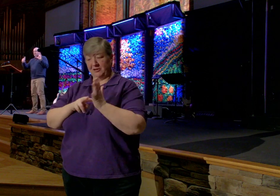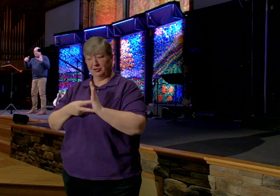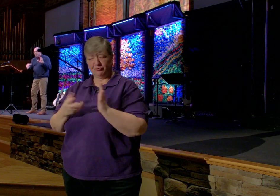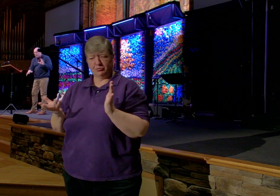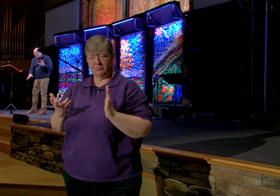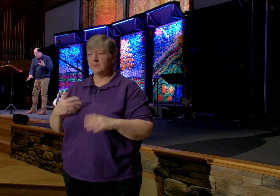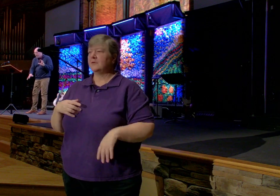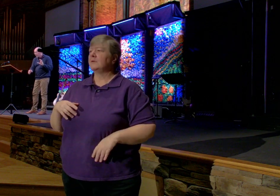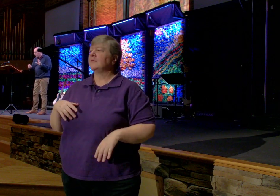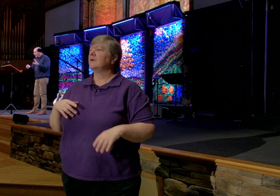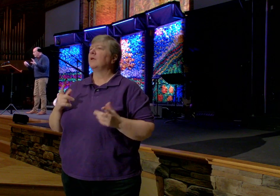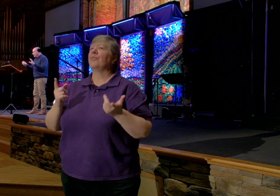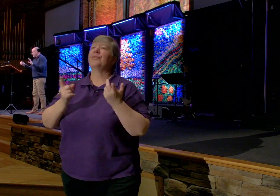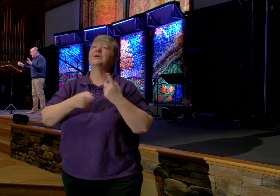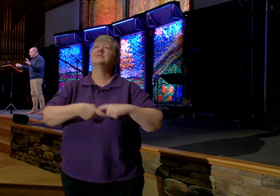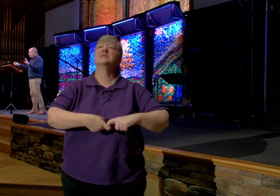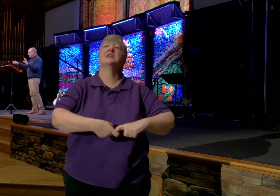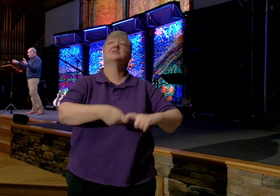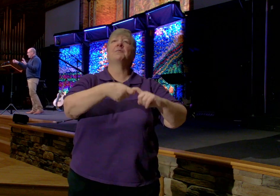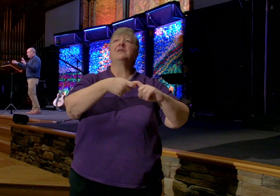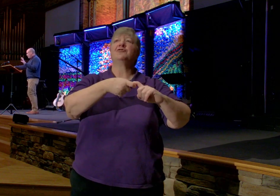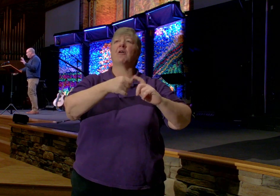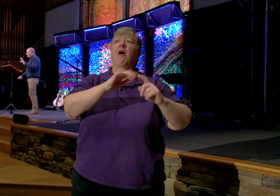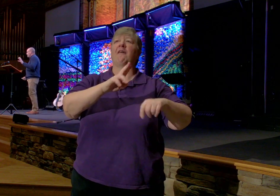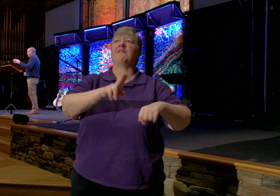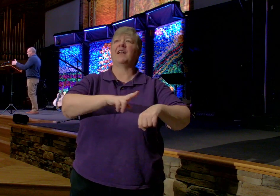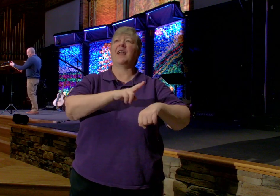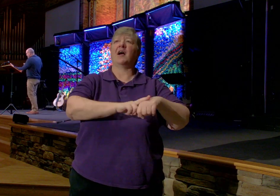is miracles are the suspension of the